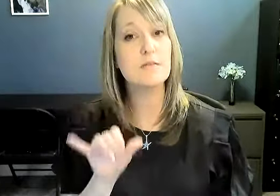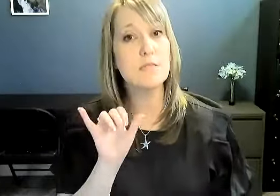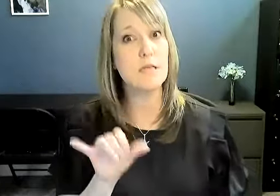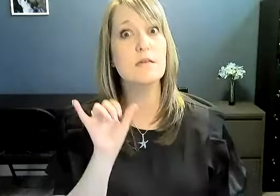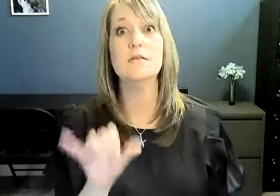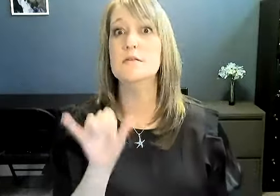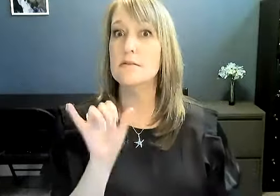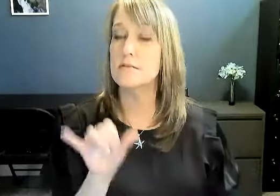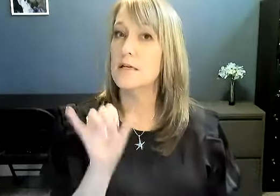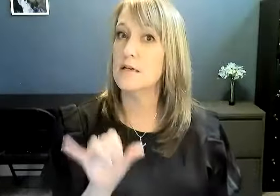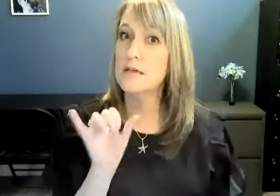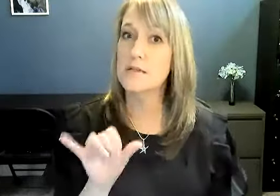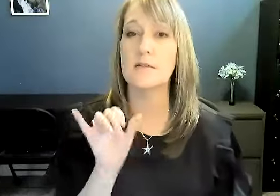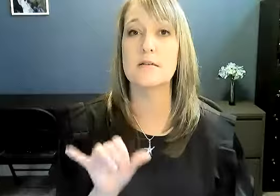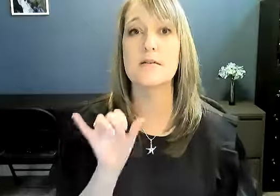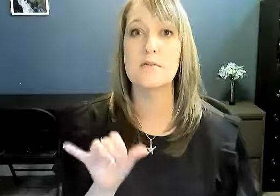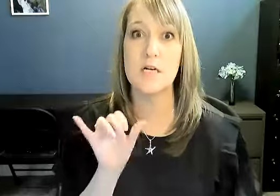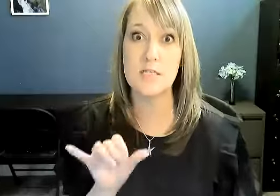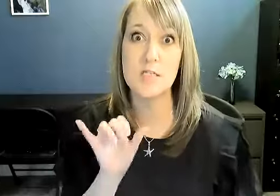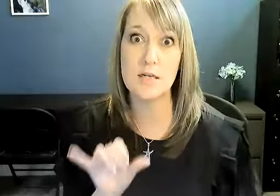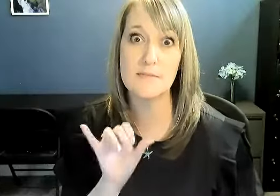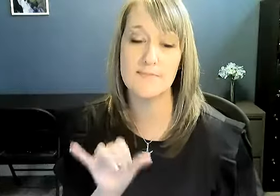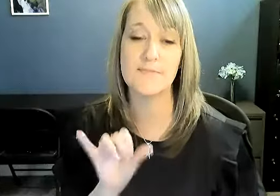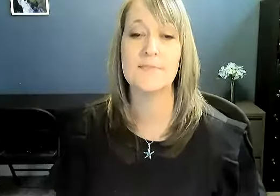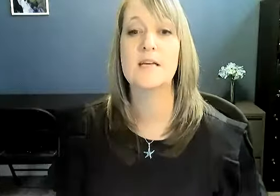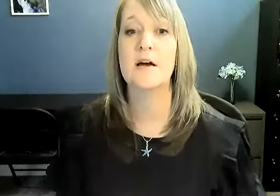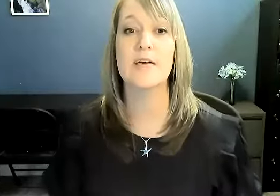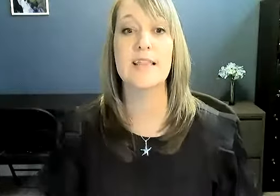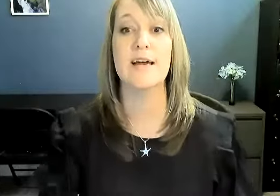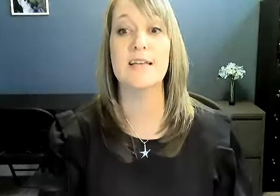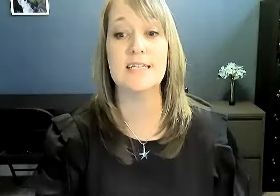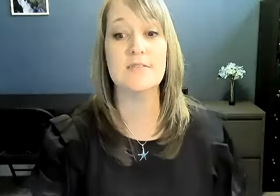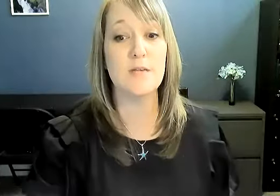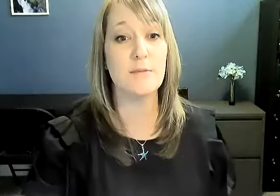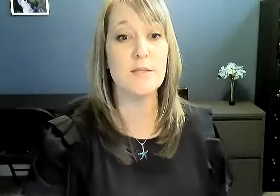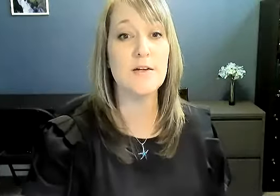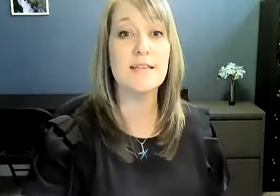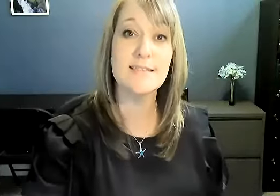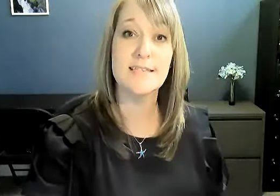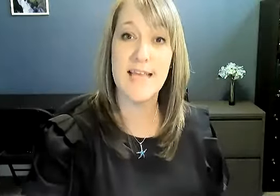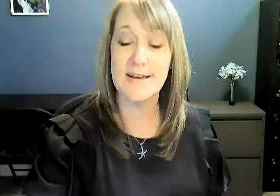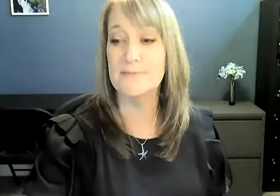interesting, oh, nice, oh, gotcha. All right, that is vocabulary list 10.